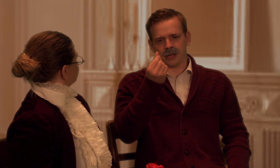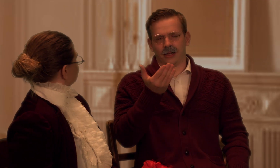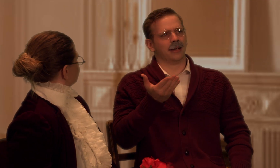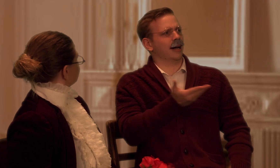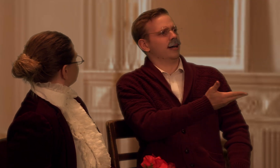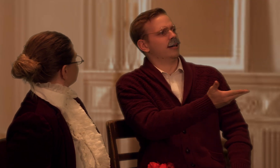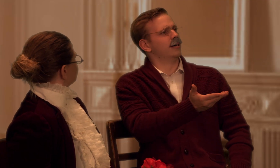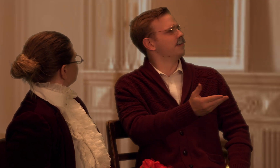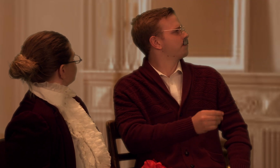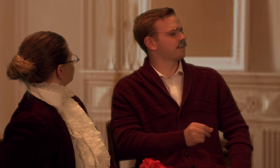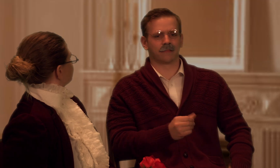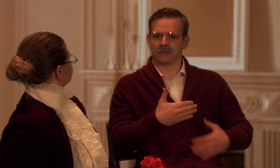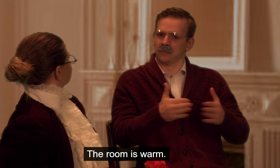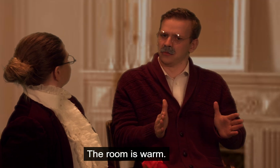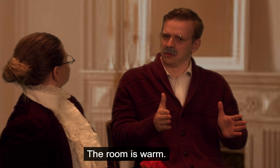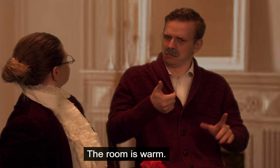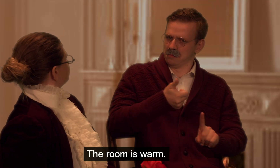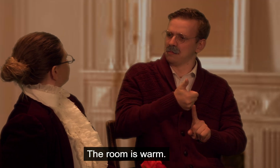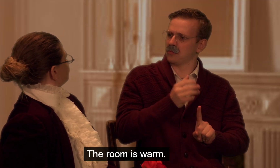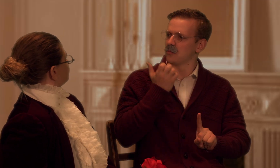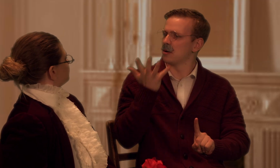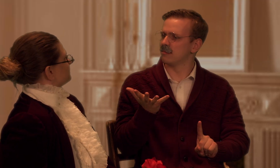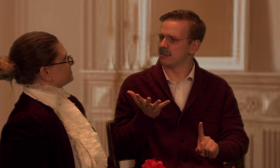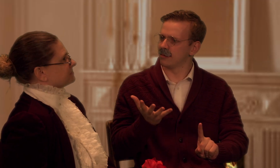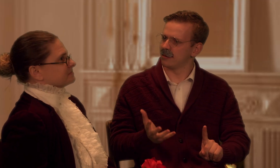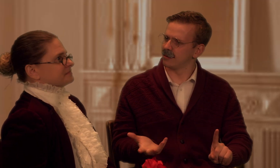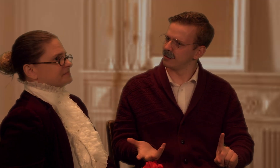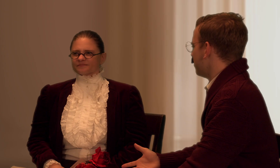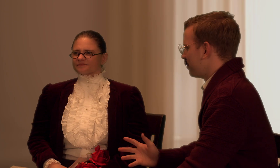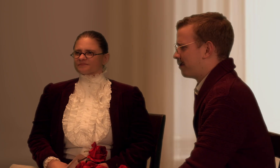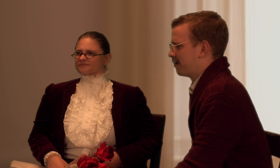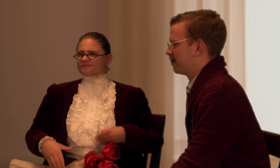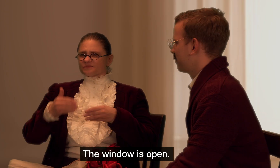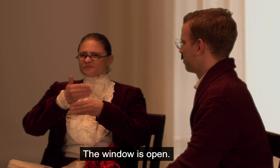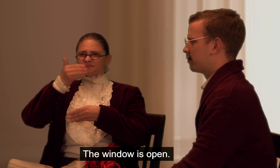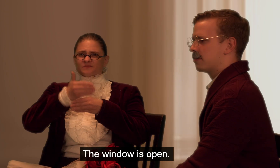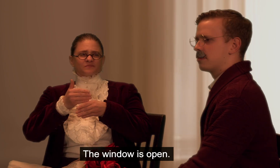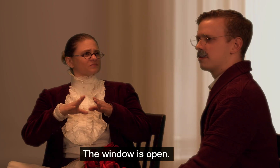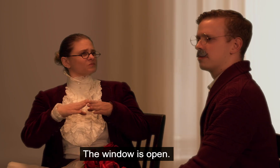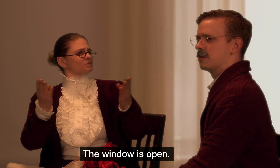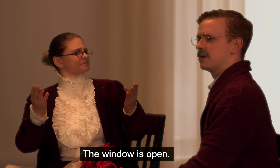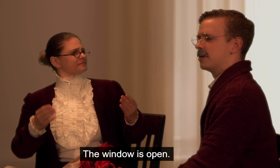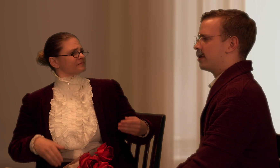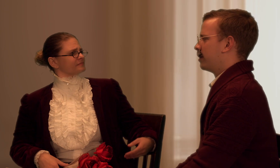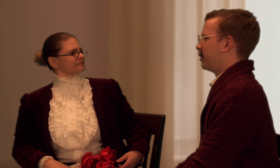The room is warm. The window is open.